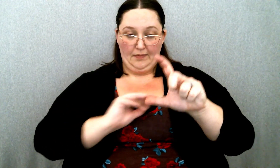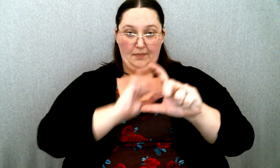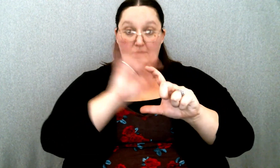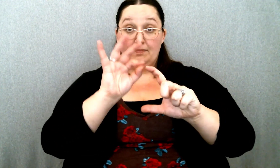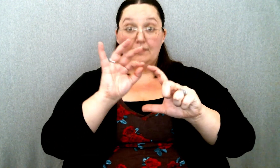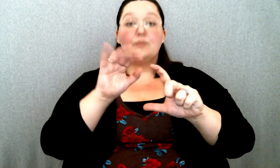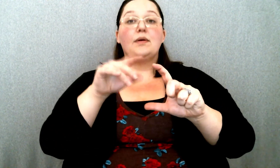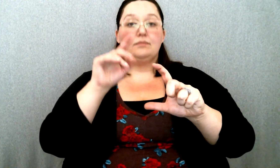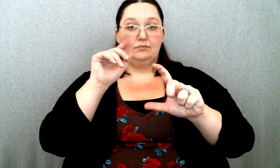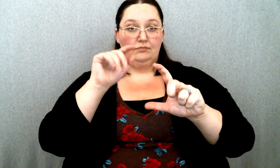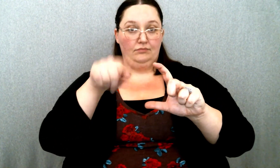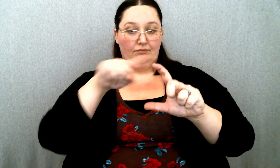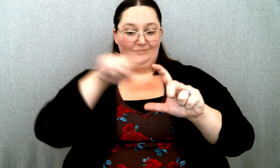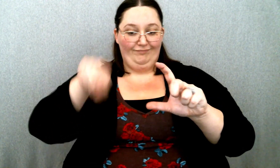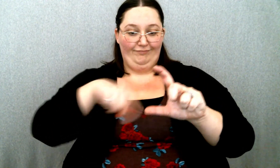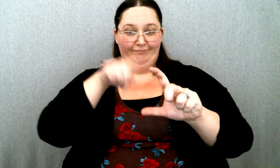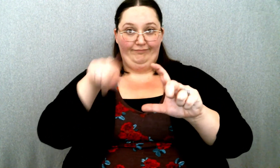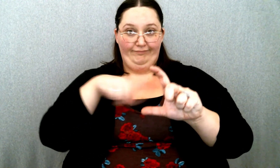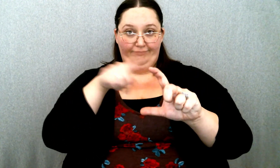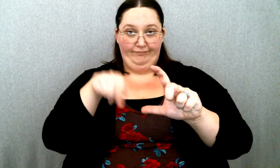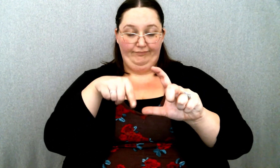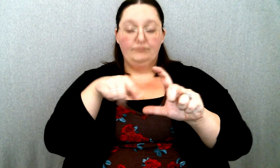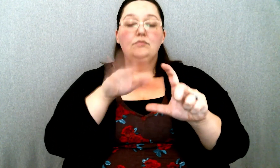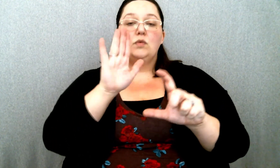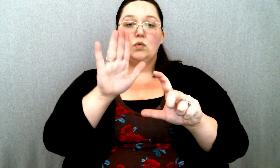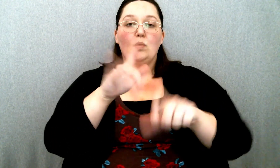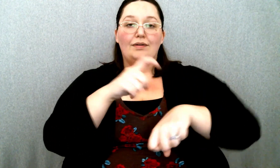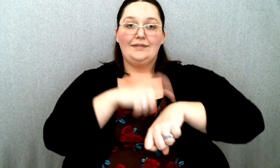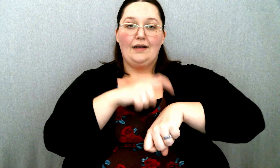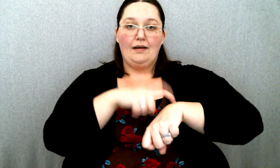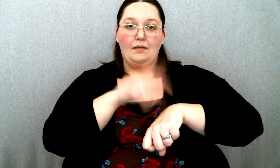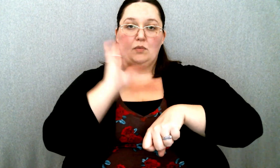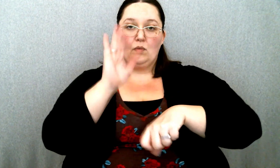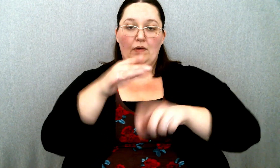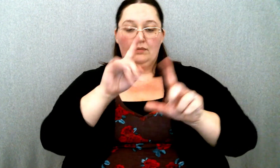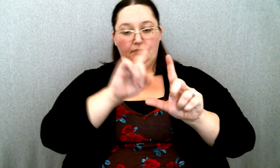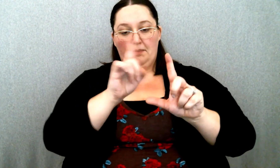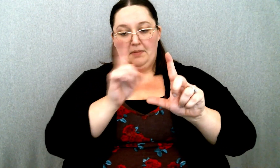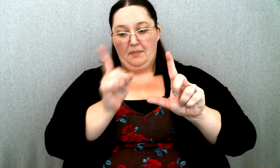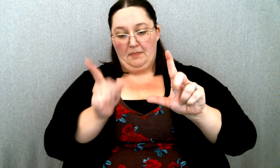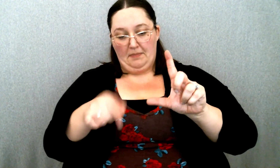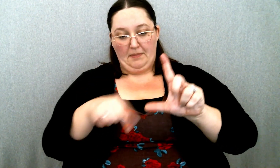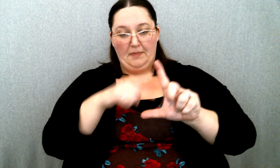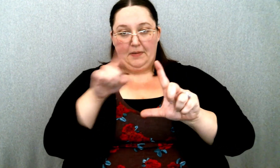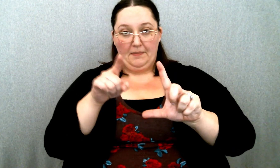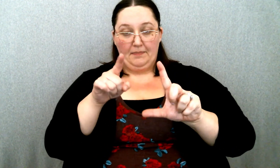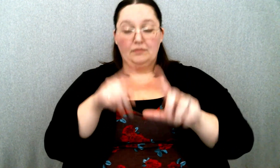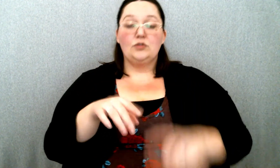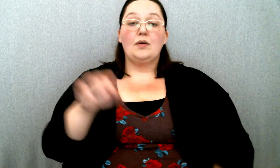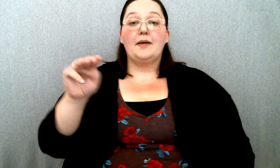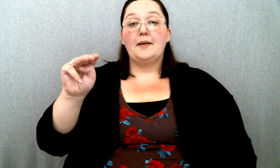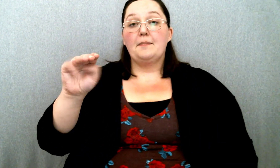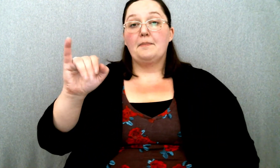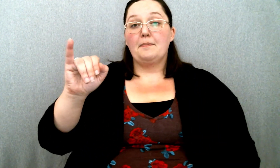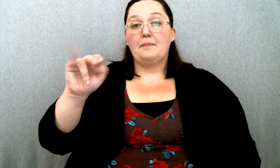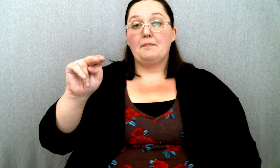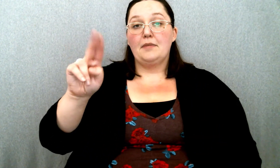for week and month. Now we have a clock for hour and minute. Your clock starts 12, goes around, back up to 12.